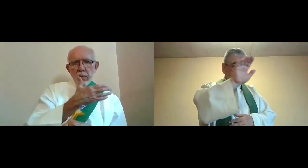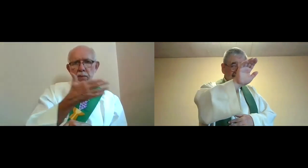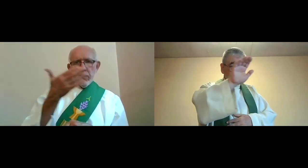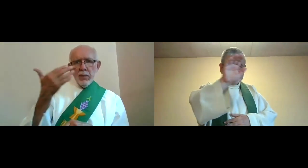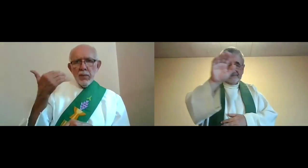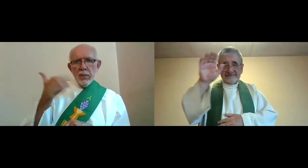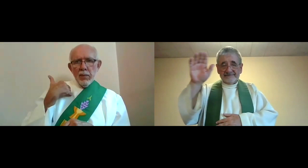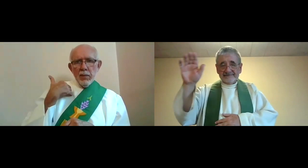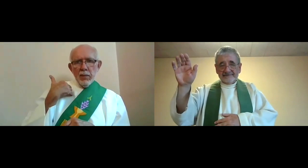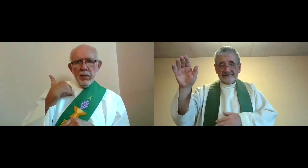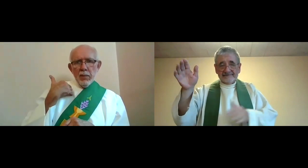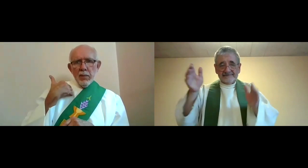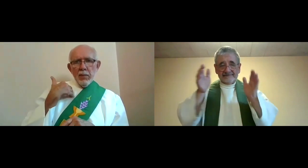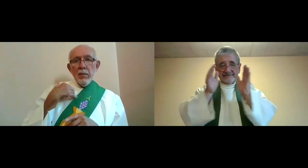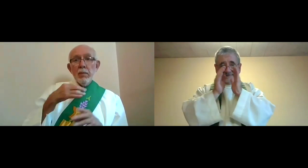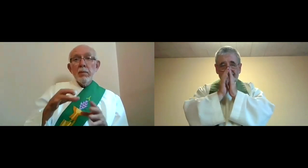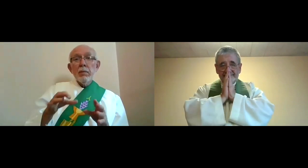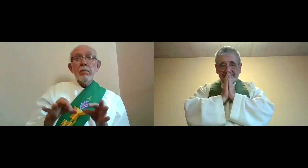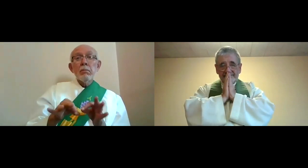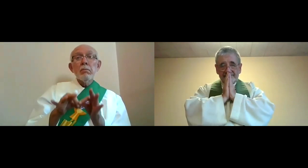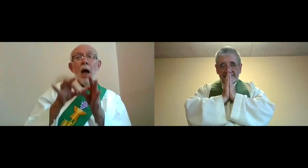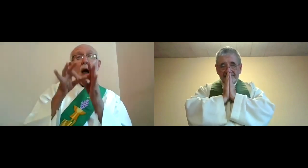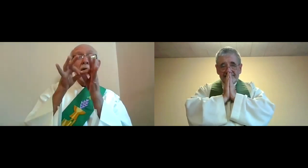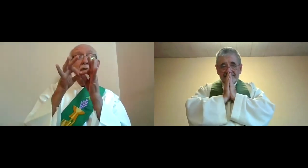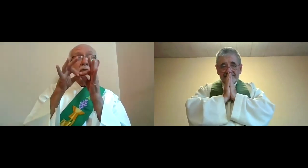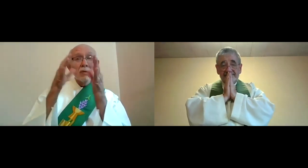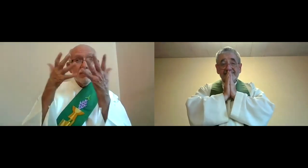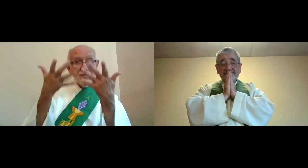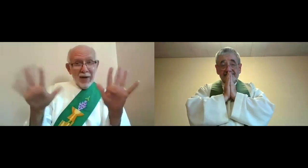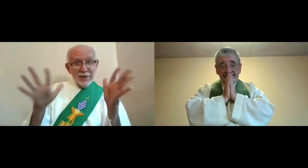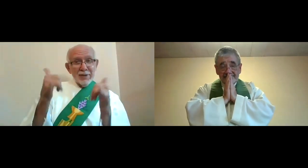Son, and the Holy Spirit.